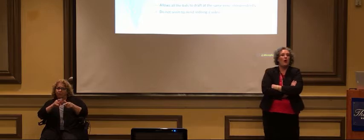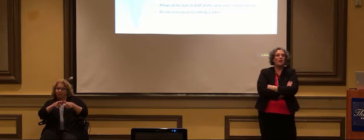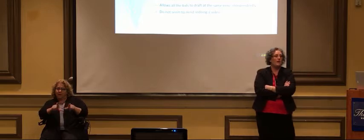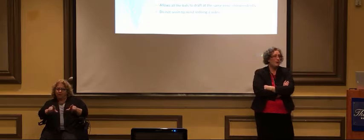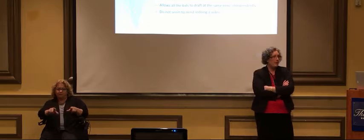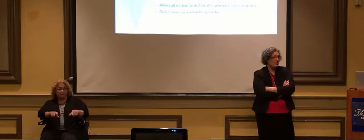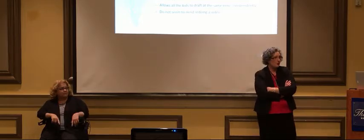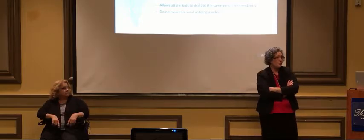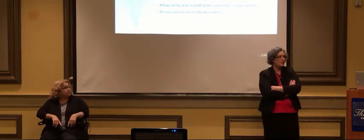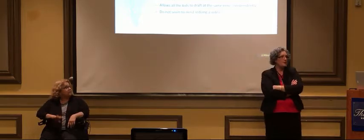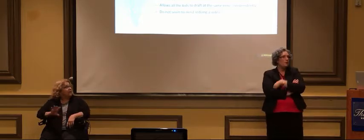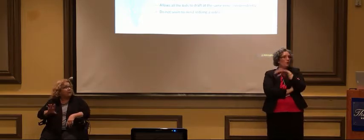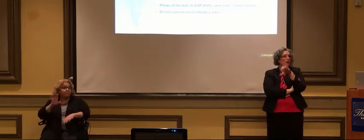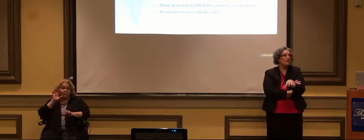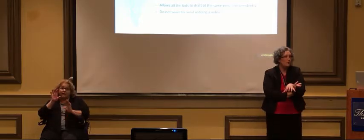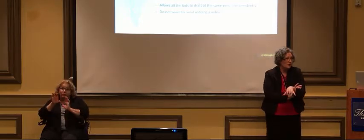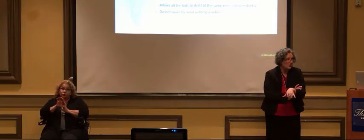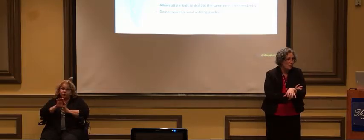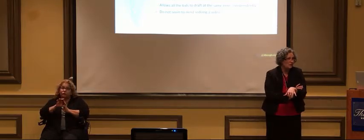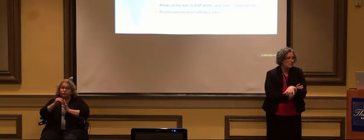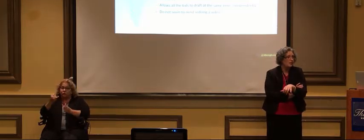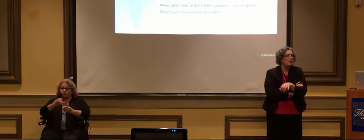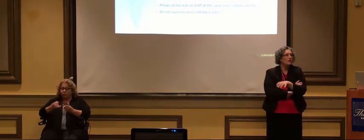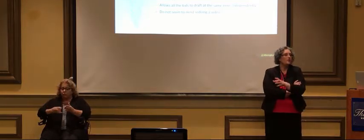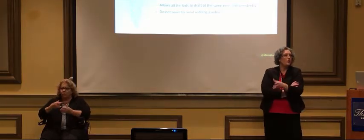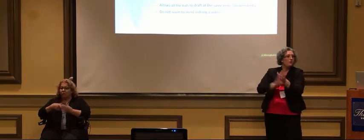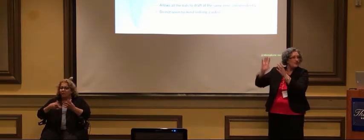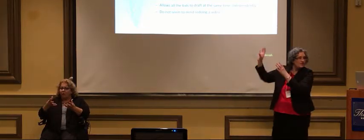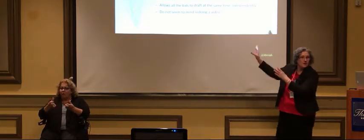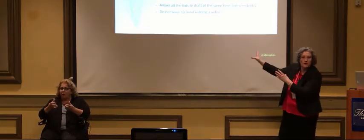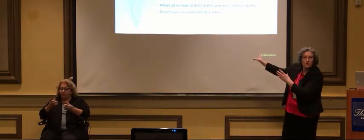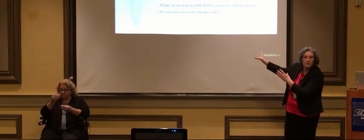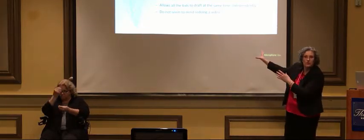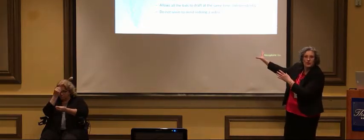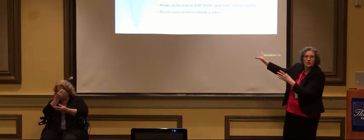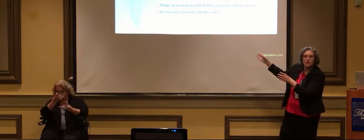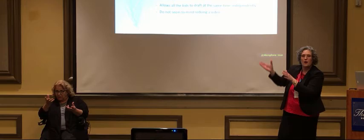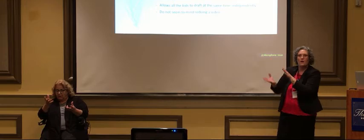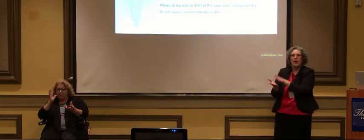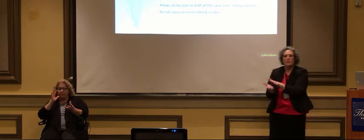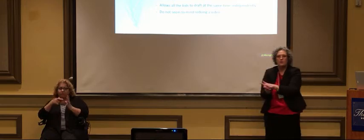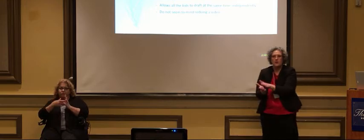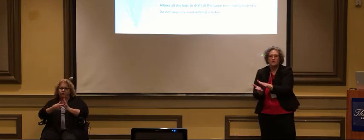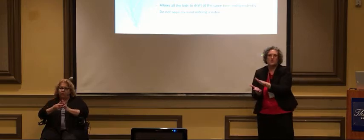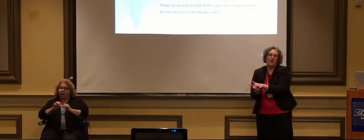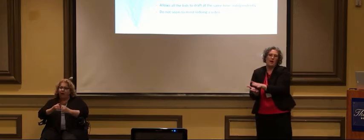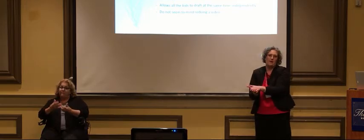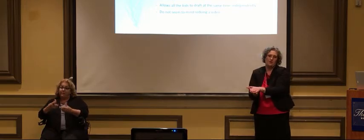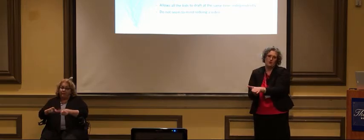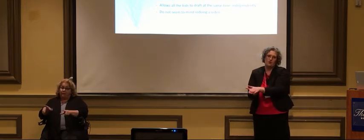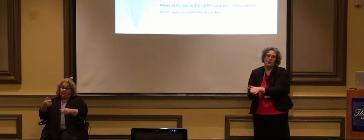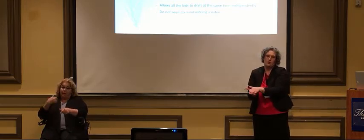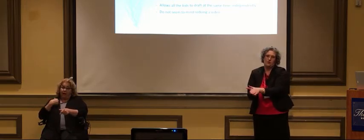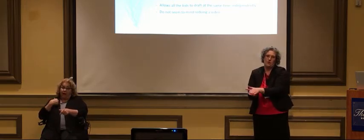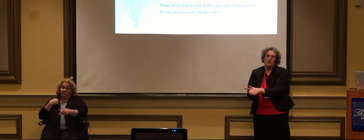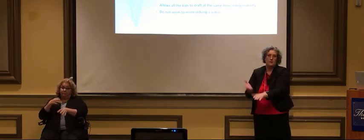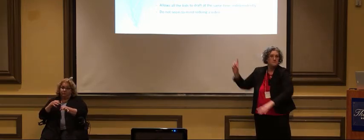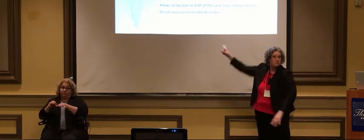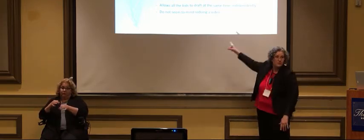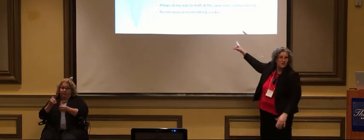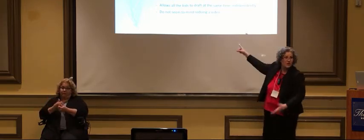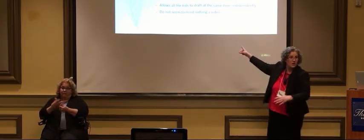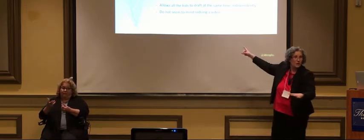they've drawn in their pictures what they want to share. So this is going to be a reflection of how much language they have to describe each